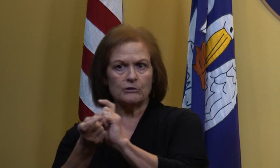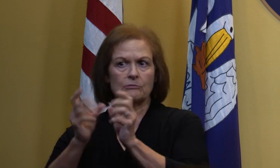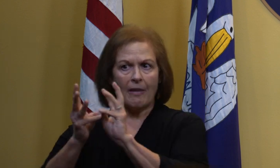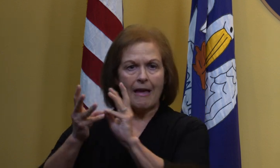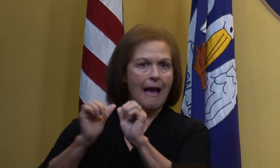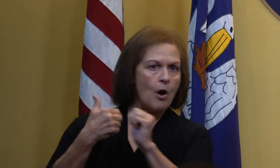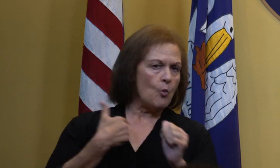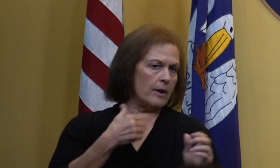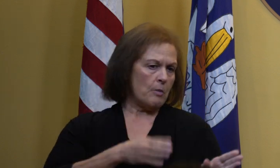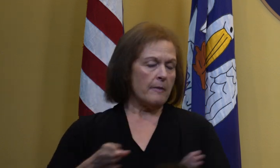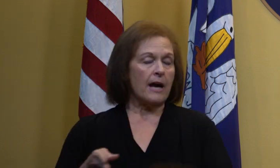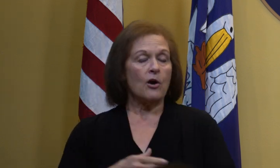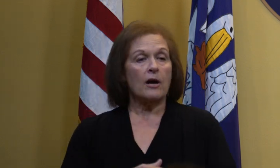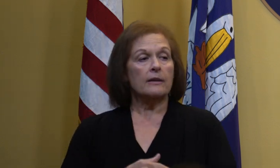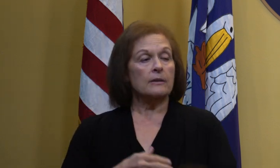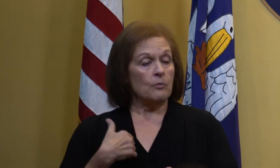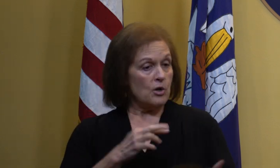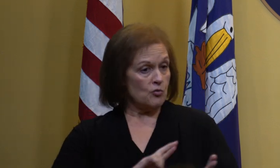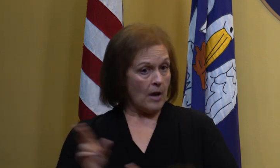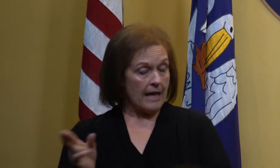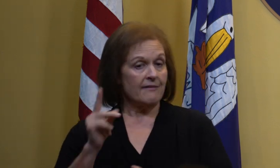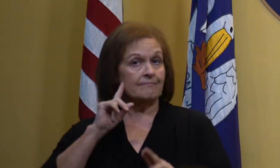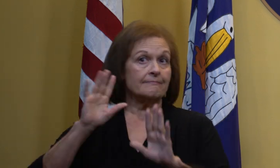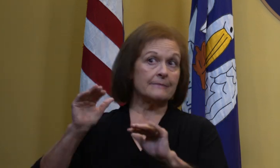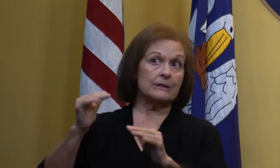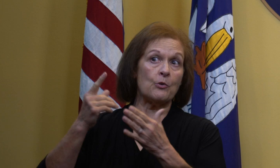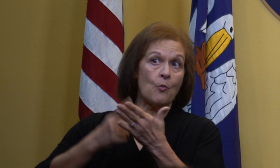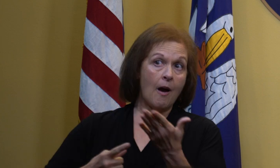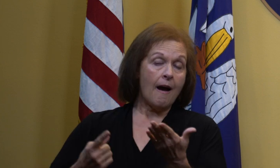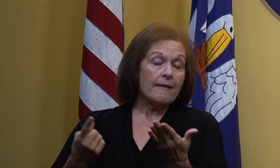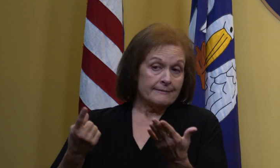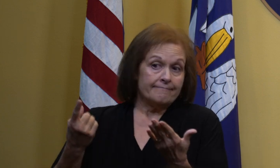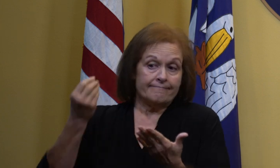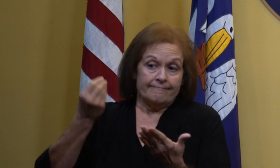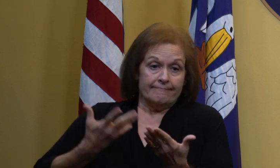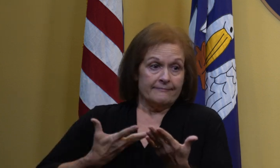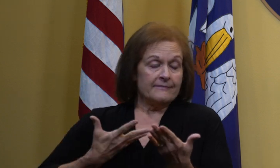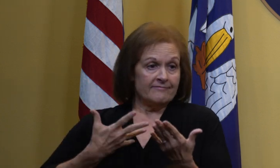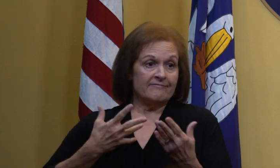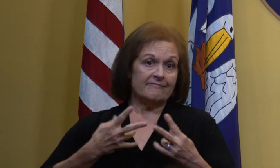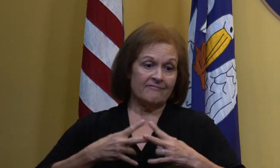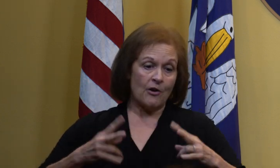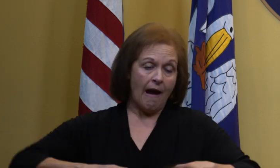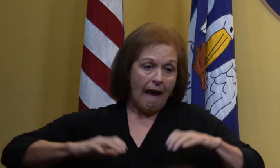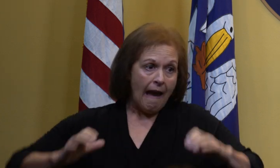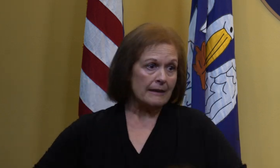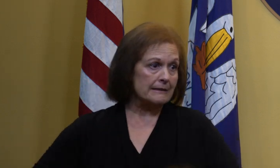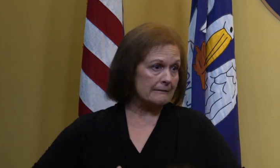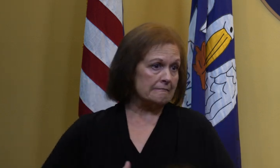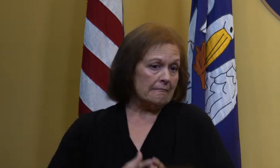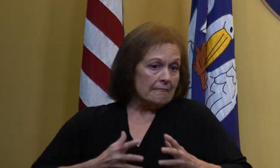as we ready ourselves for what is anticipated this year to be a very active hurricane season, you're going to